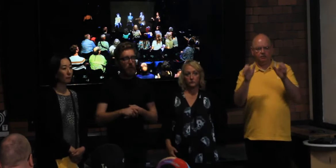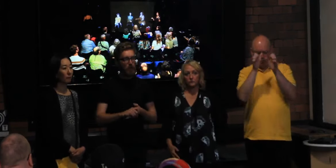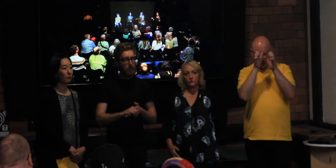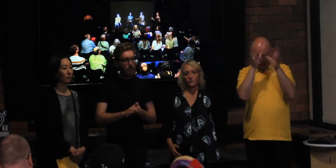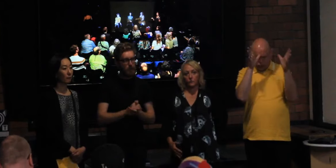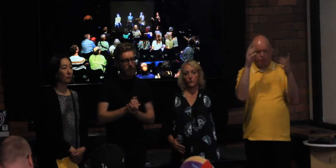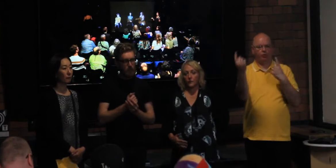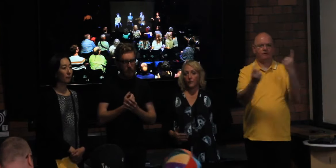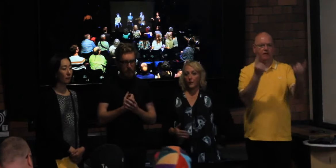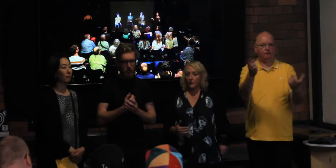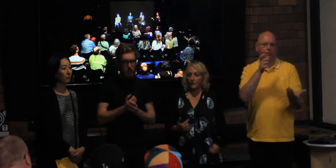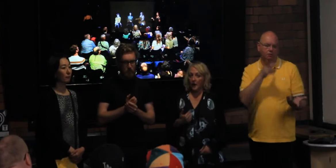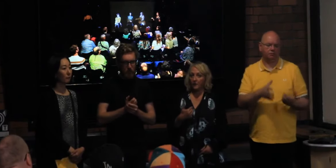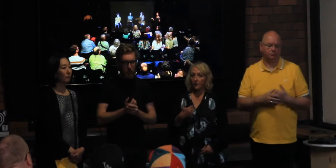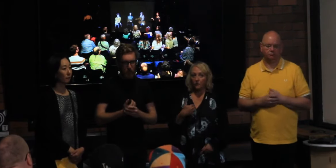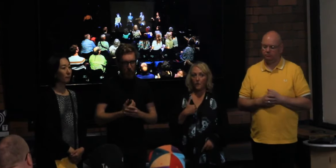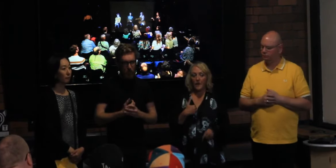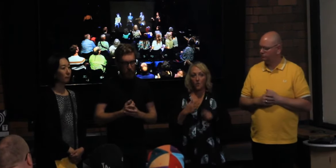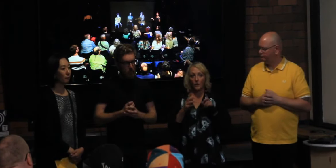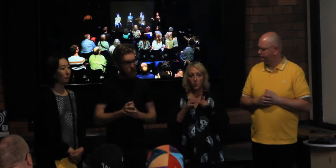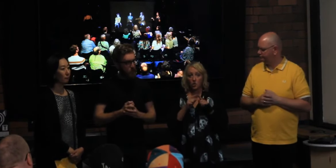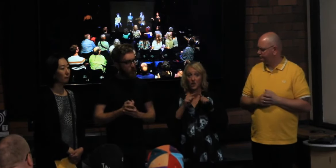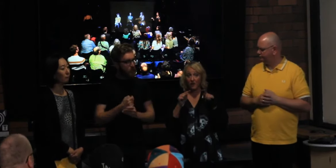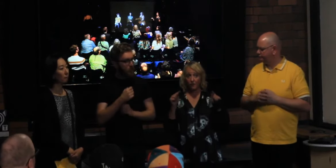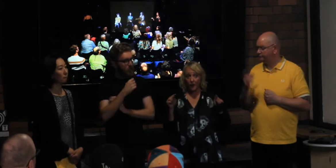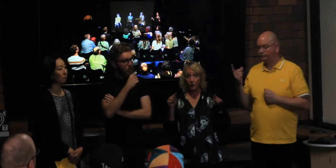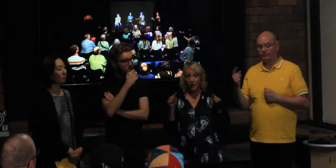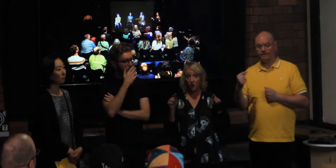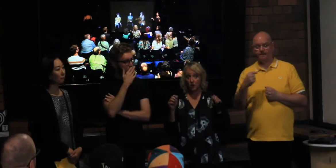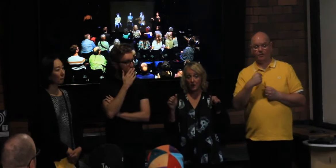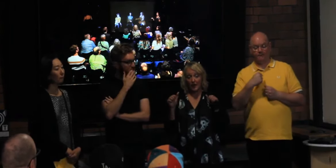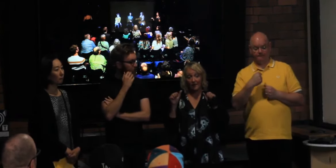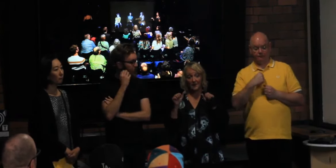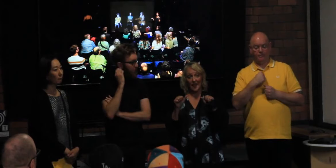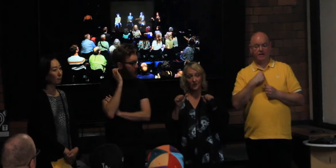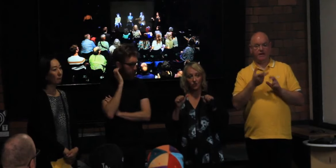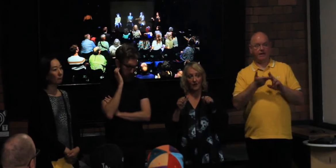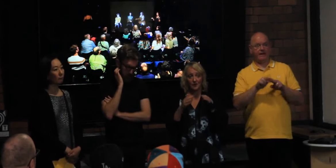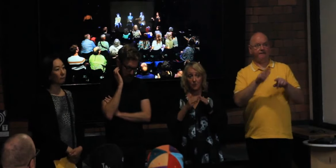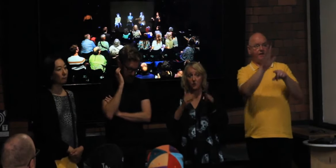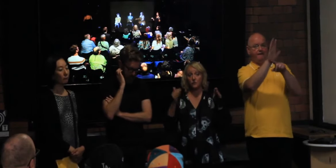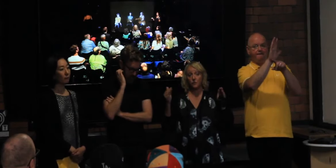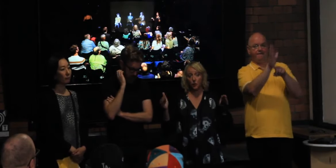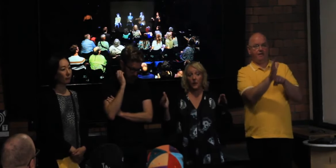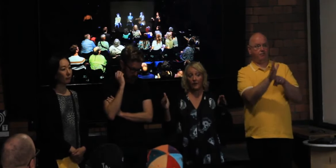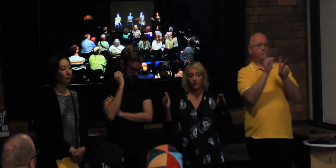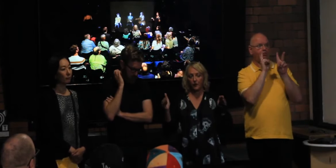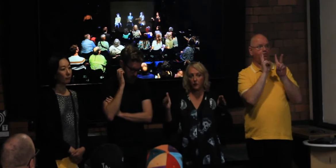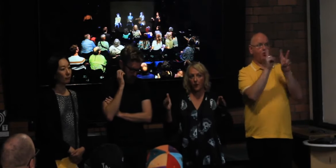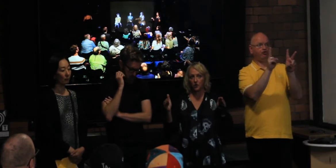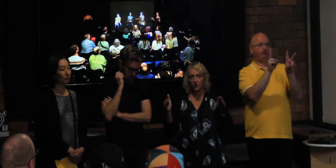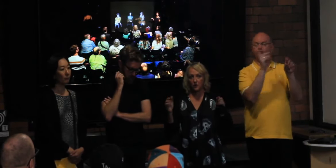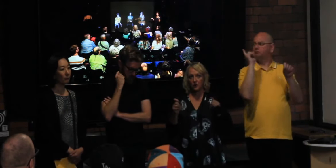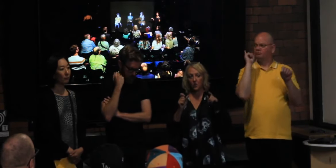we carry with us. And for me, always watching the film version, and this extract is part of the full-length